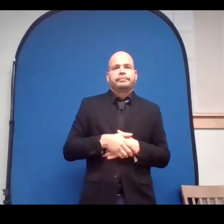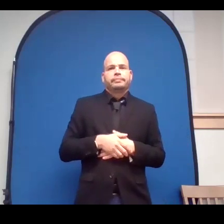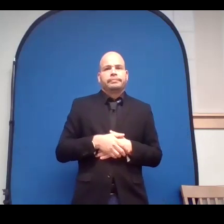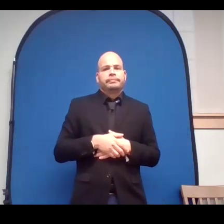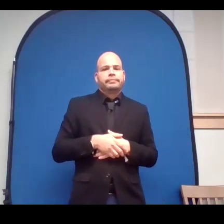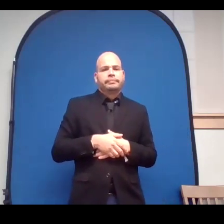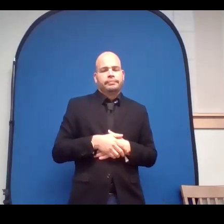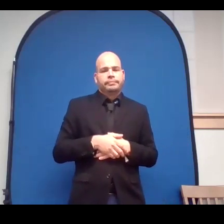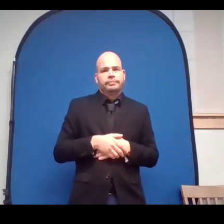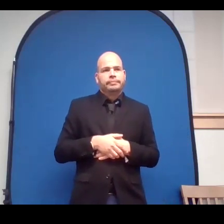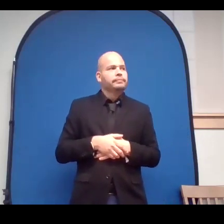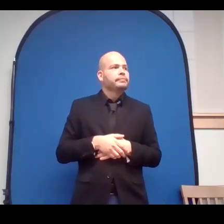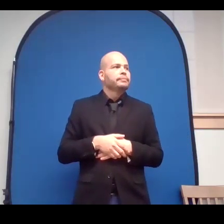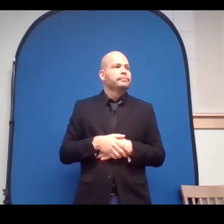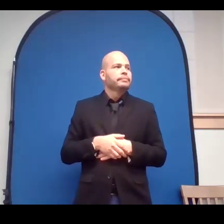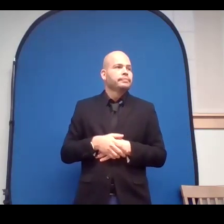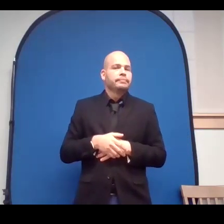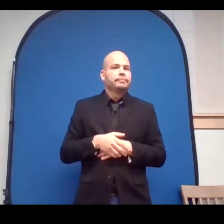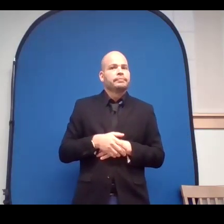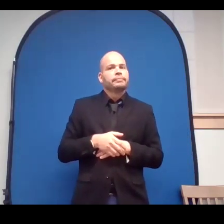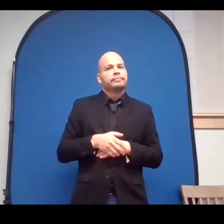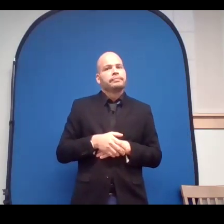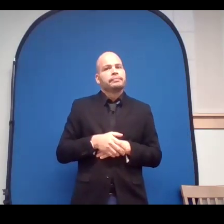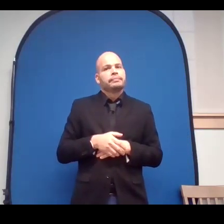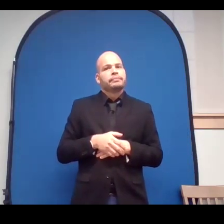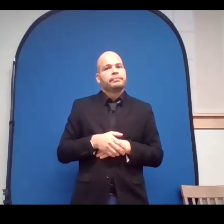At some point, you suggested that